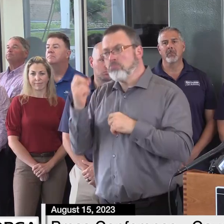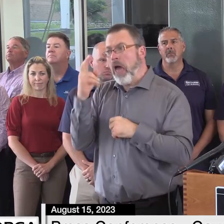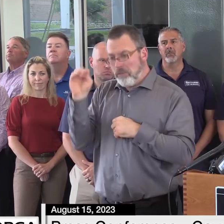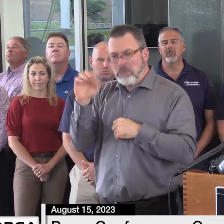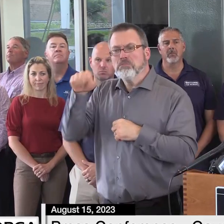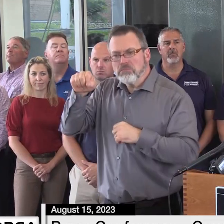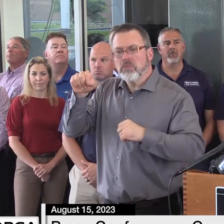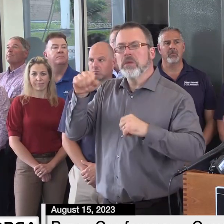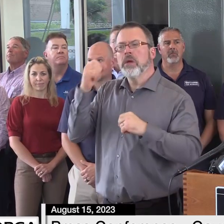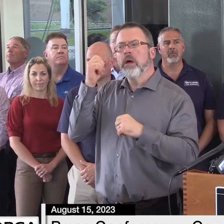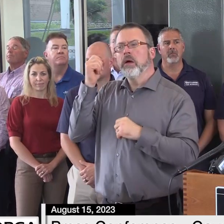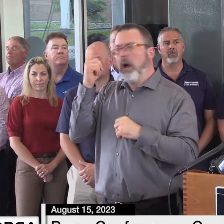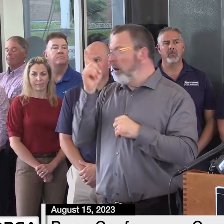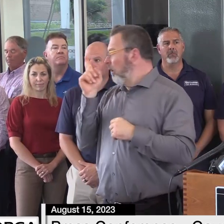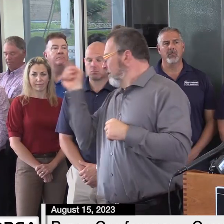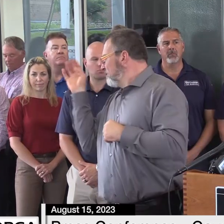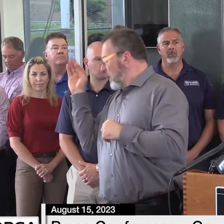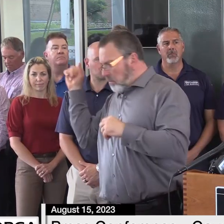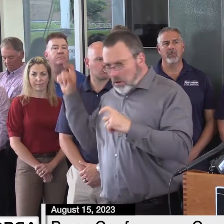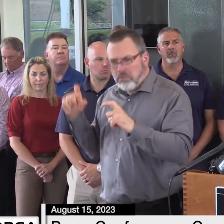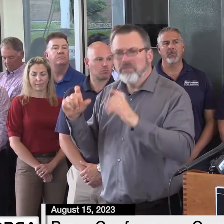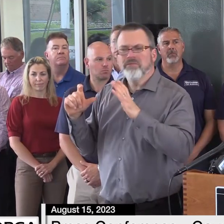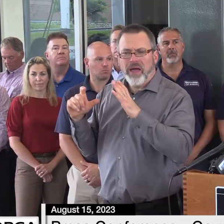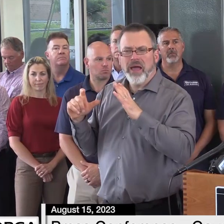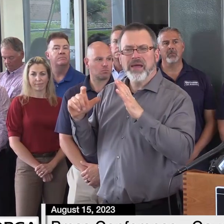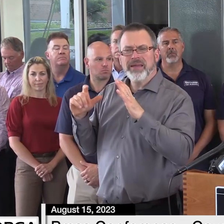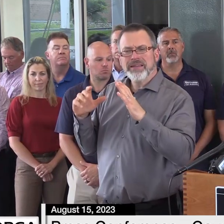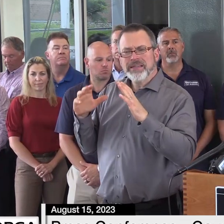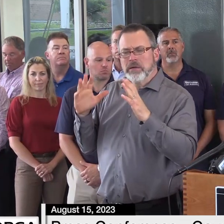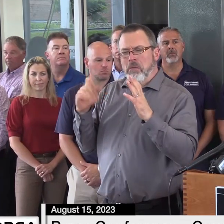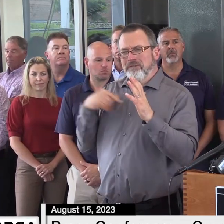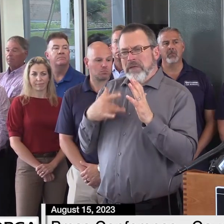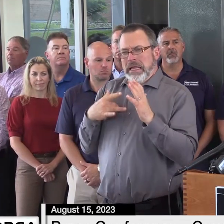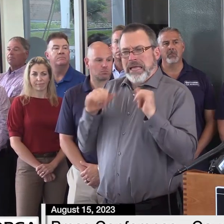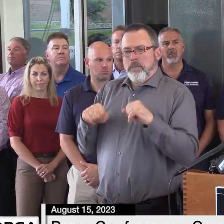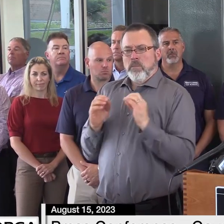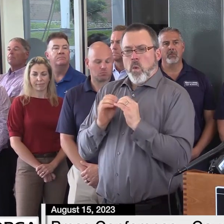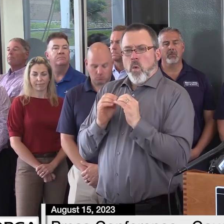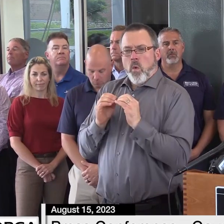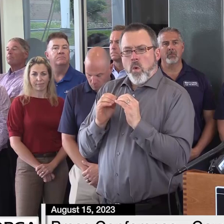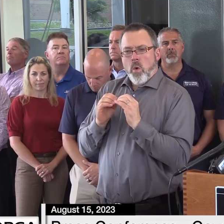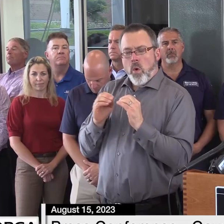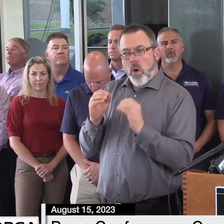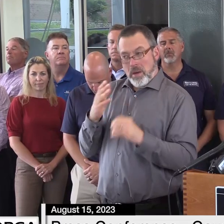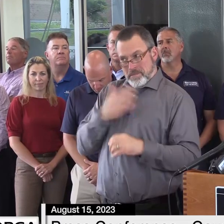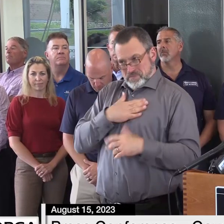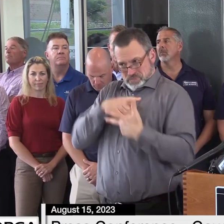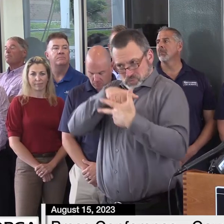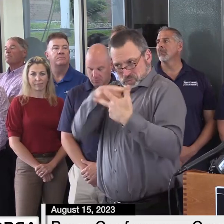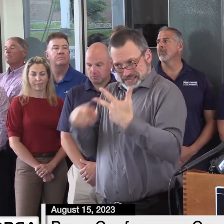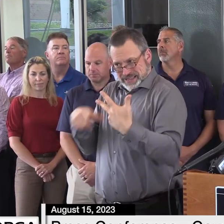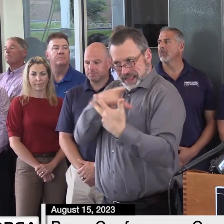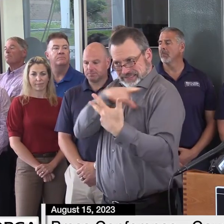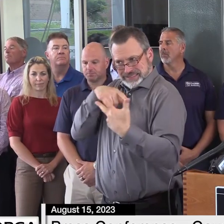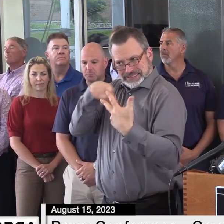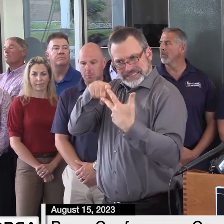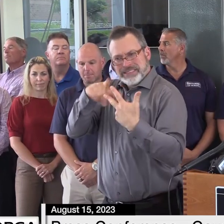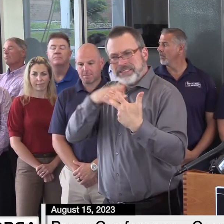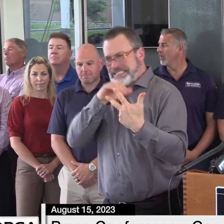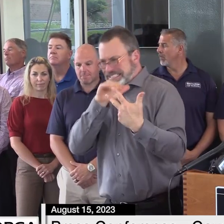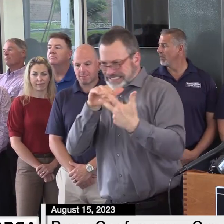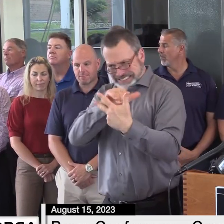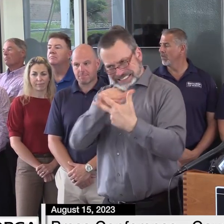And we're hopeful that the delegation will make some inroads to try and come up with